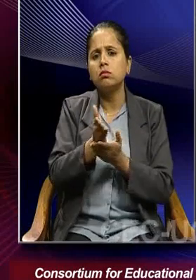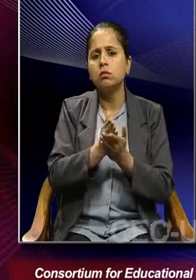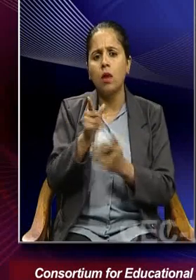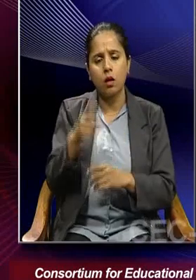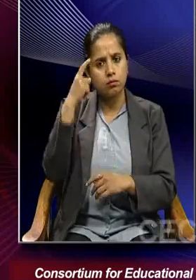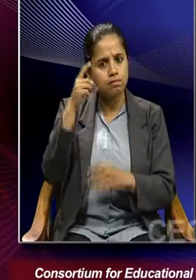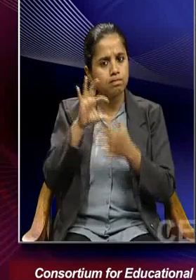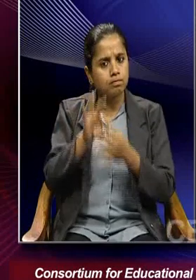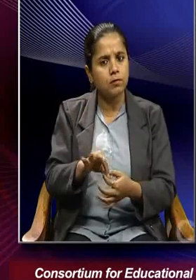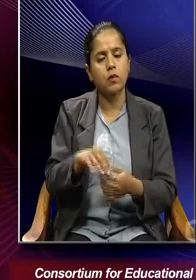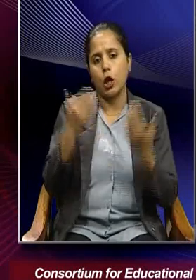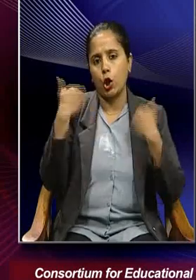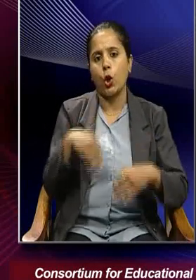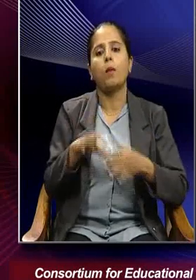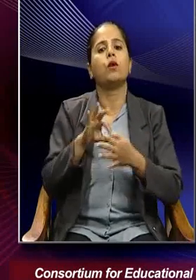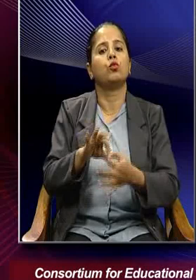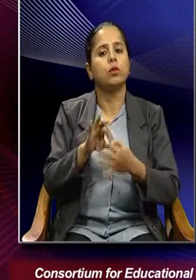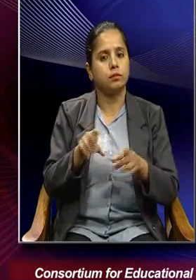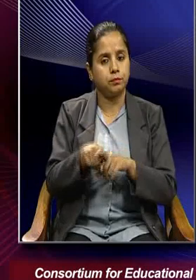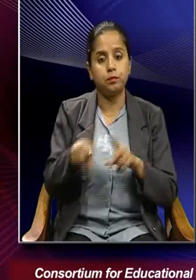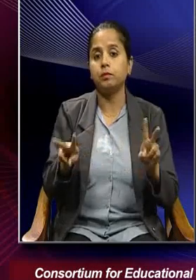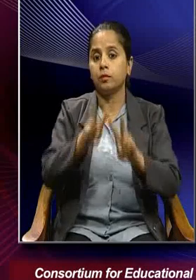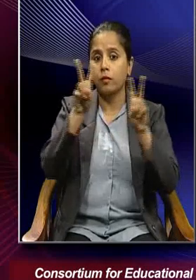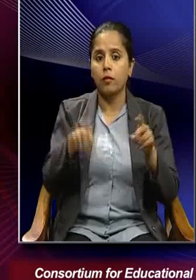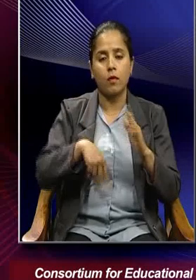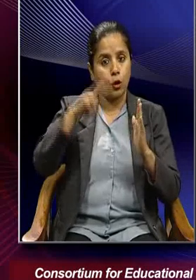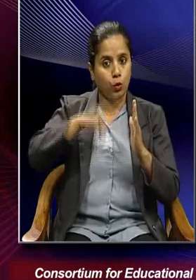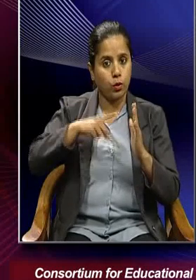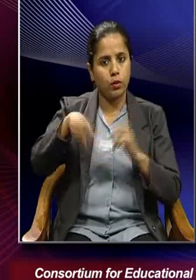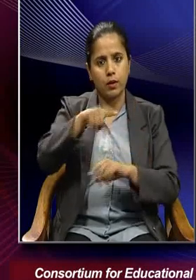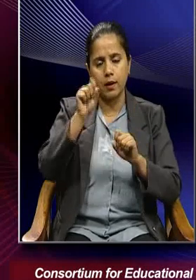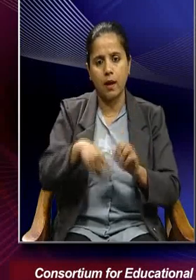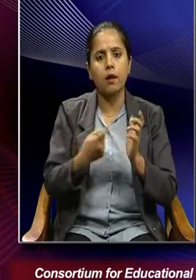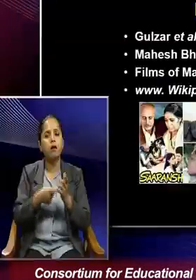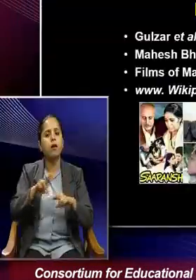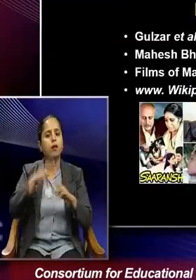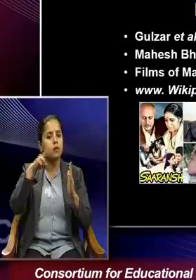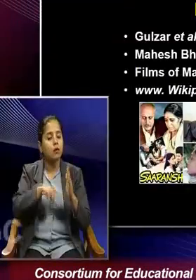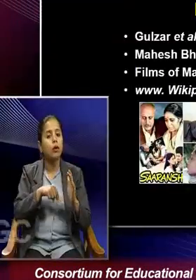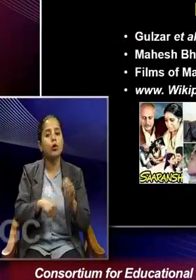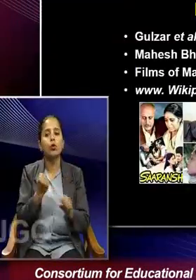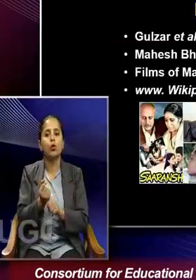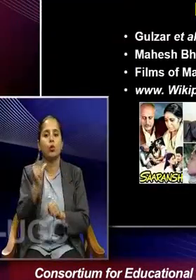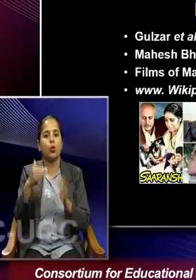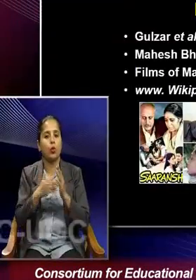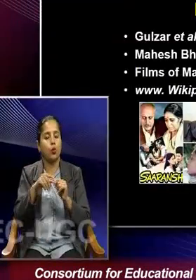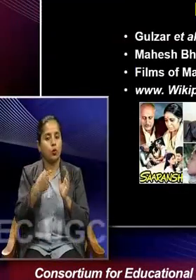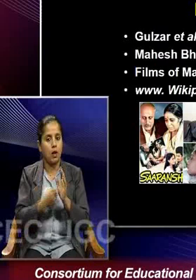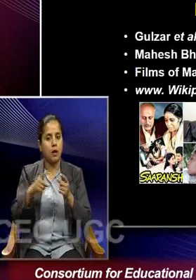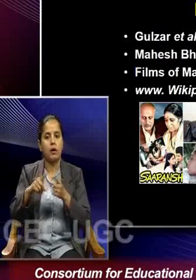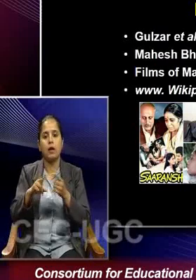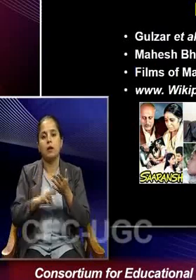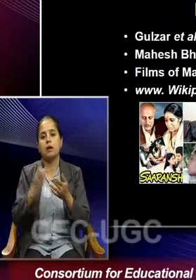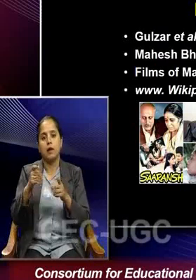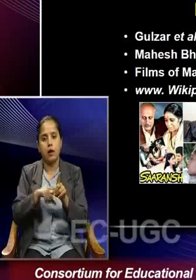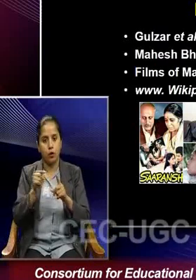with the human relationships. So in the context of the readings, one can refer to Gulzar et al. Encyclopedia of Hindi Cinema,